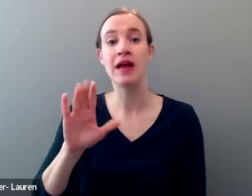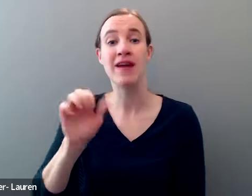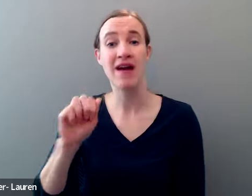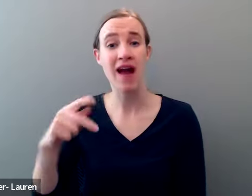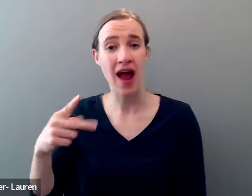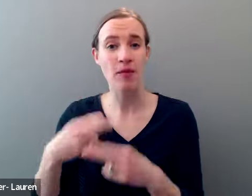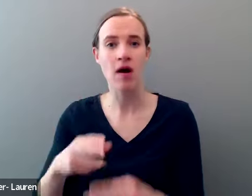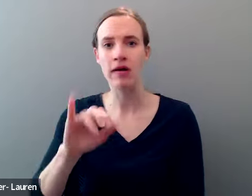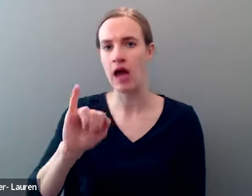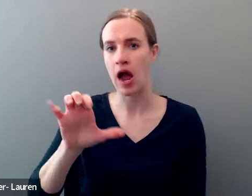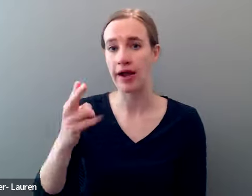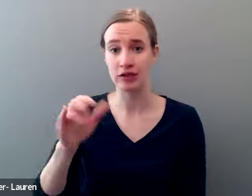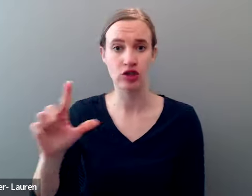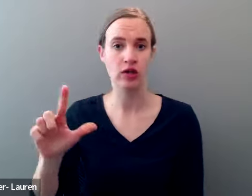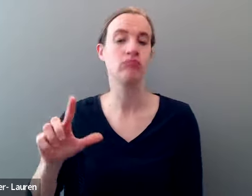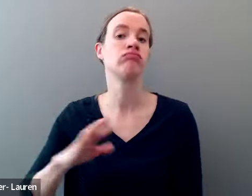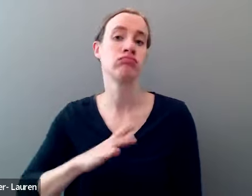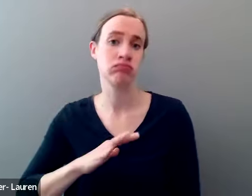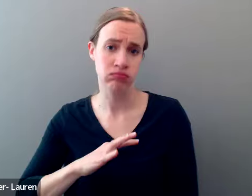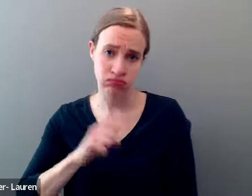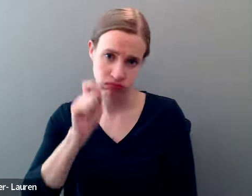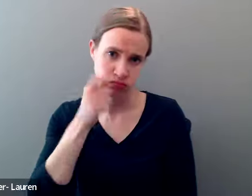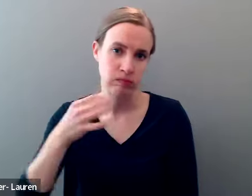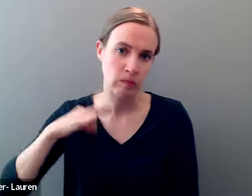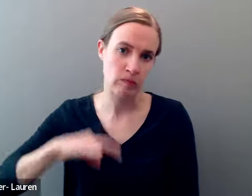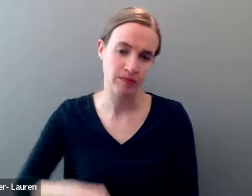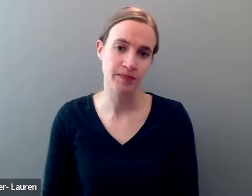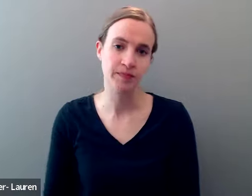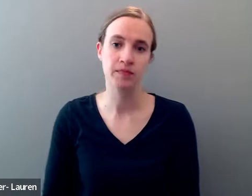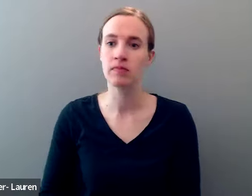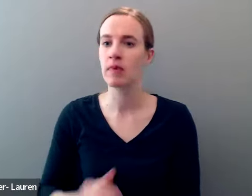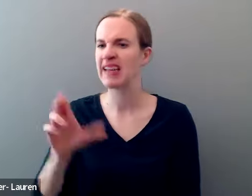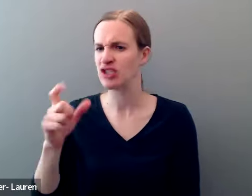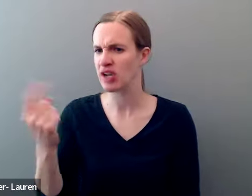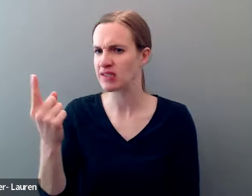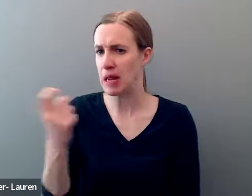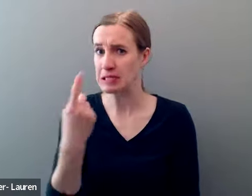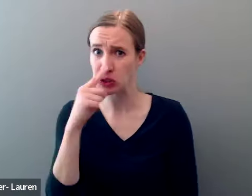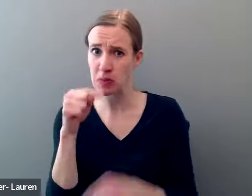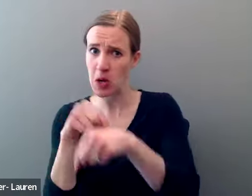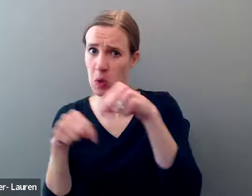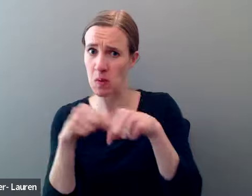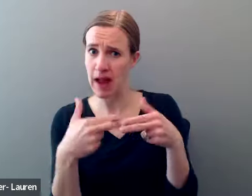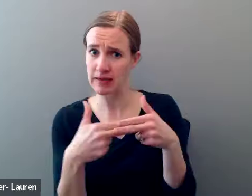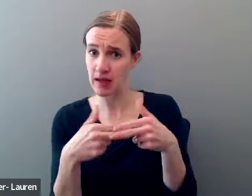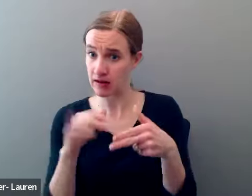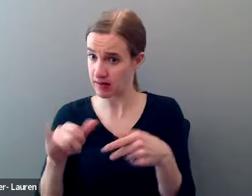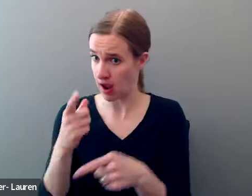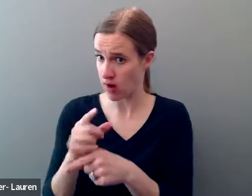helpful. Can you go back real quick? Yes, I can. I think. There we go. Is that the one you needed,